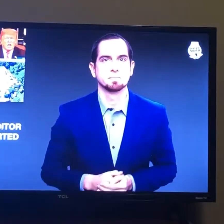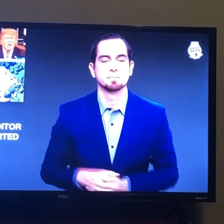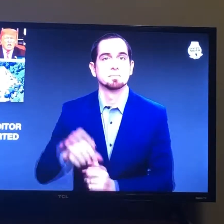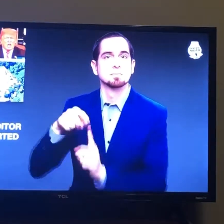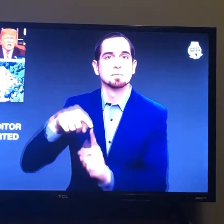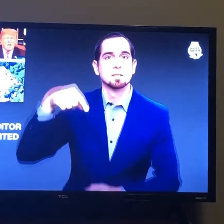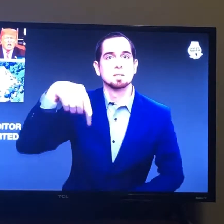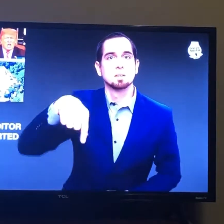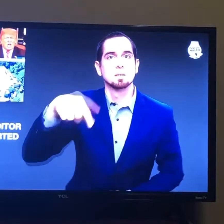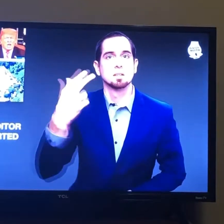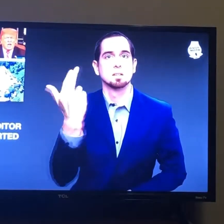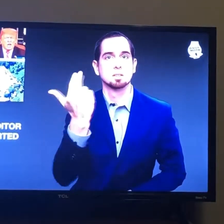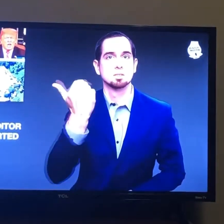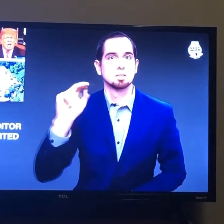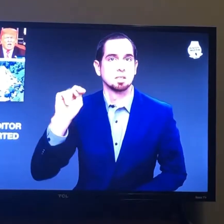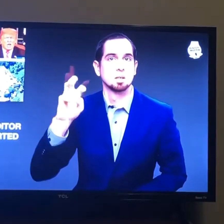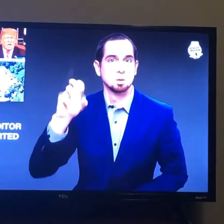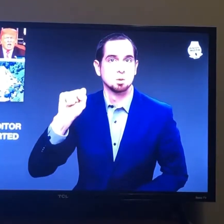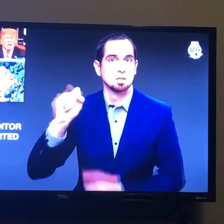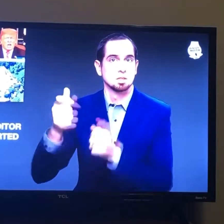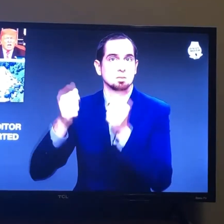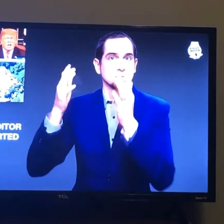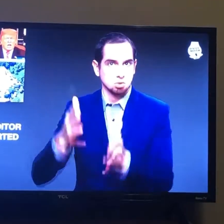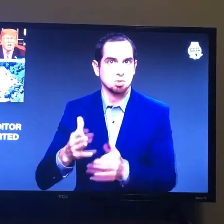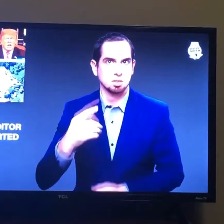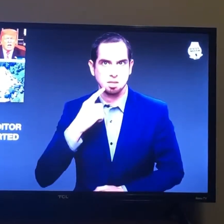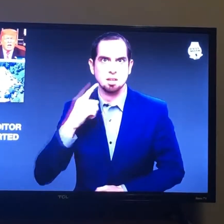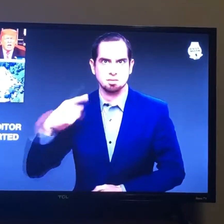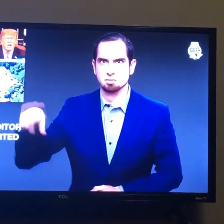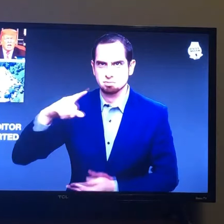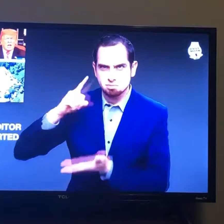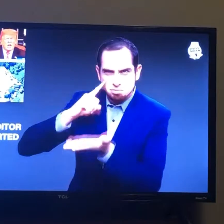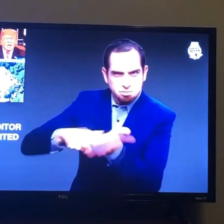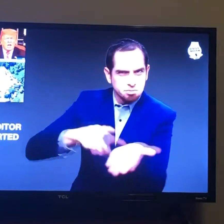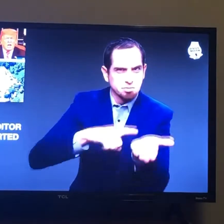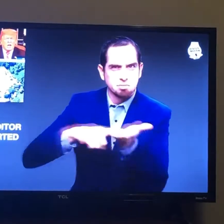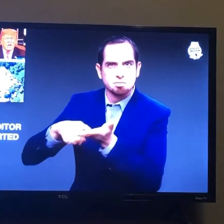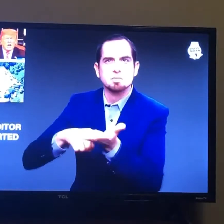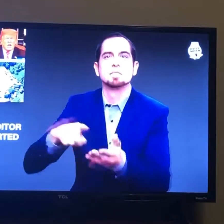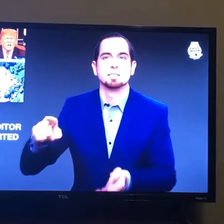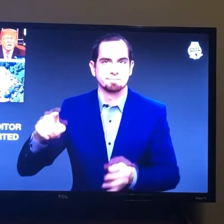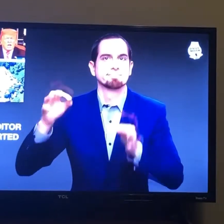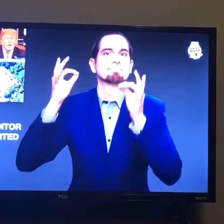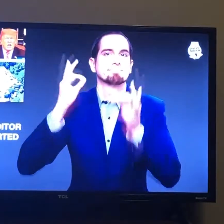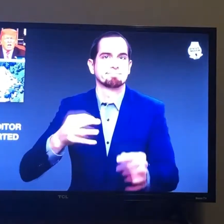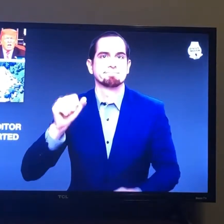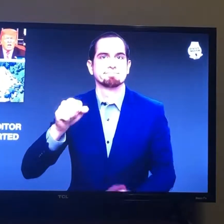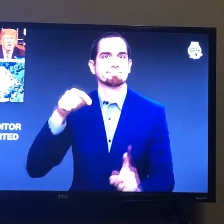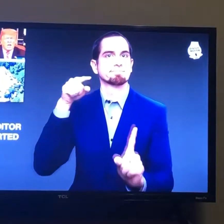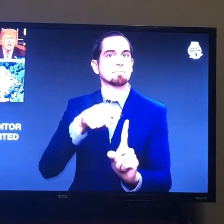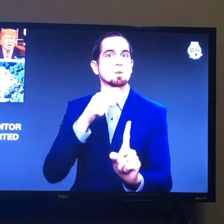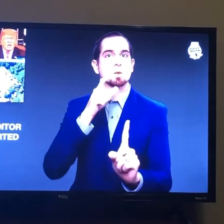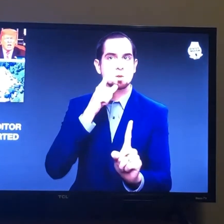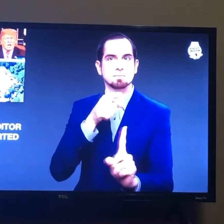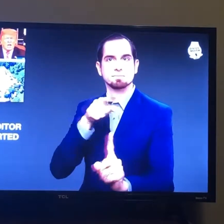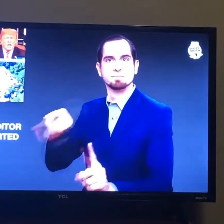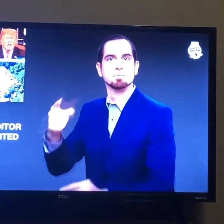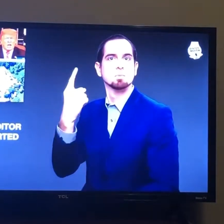can kind of keep up with his interpretation, because it's always good to practice interpreting because it's ASL and I'm